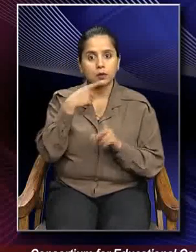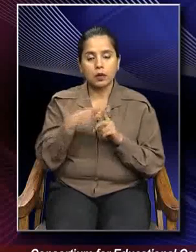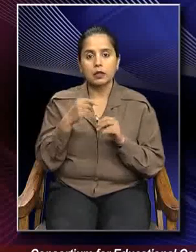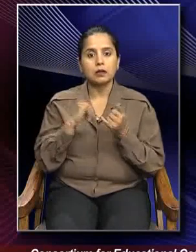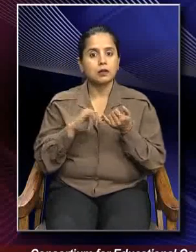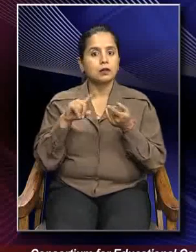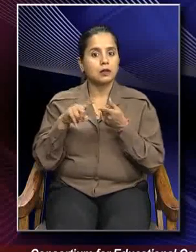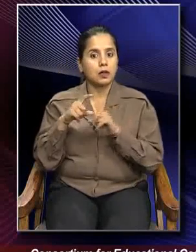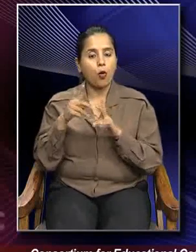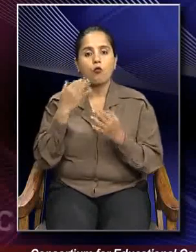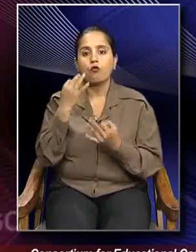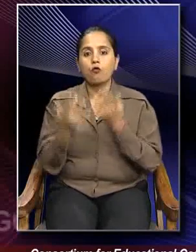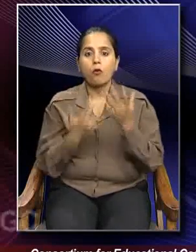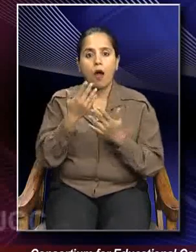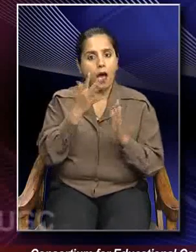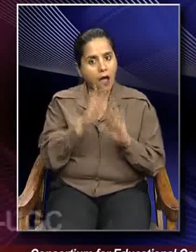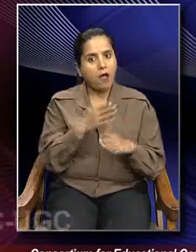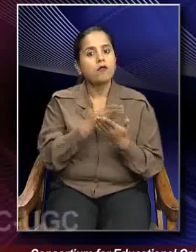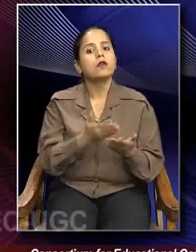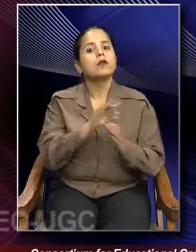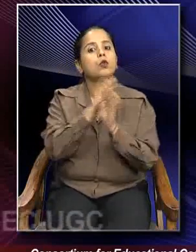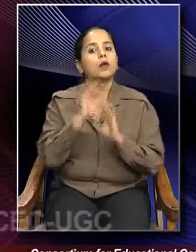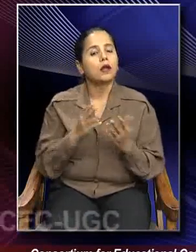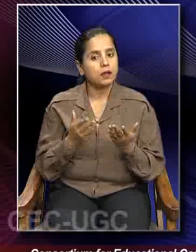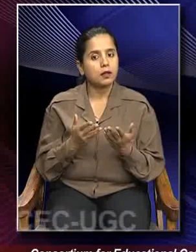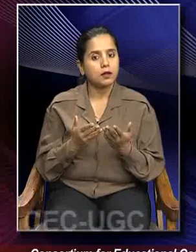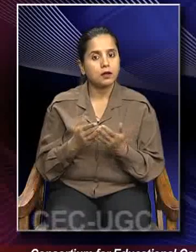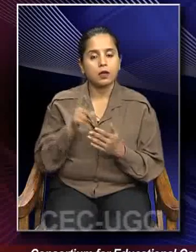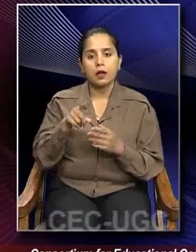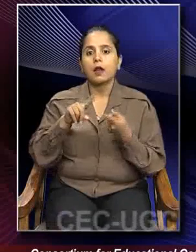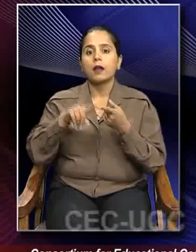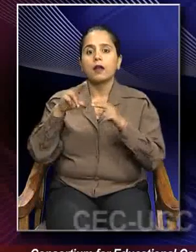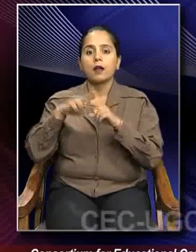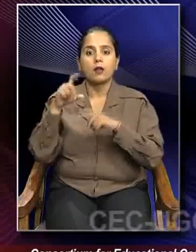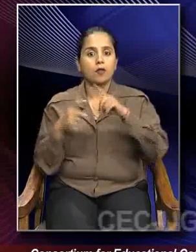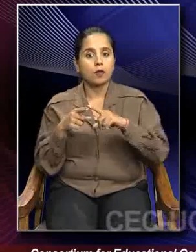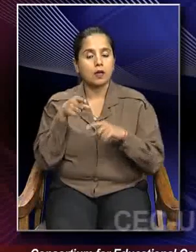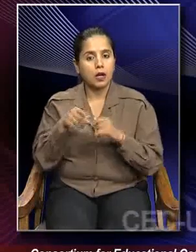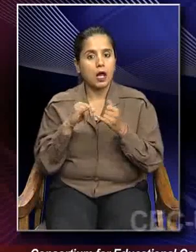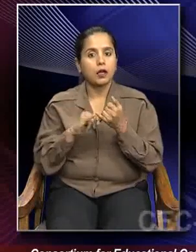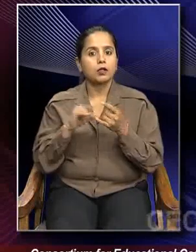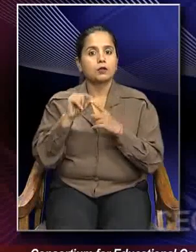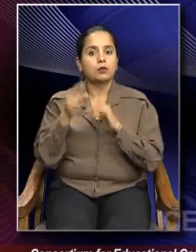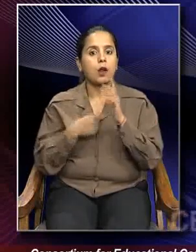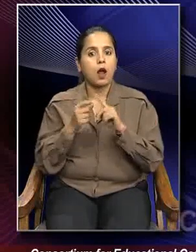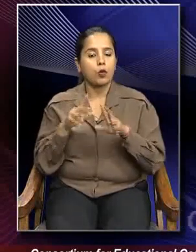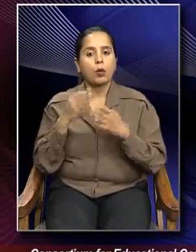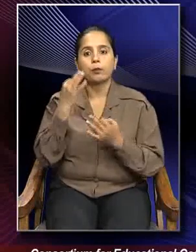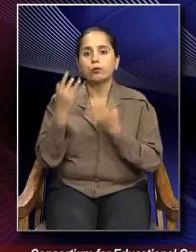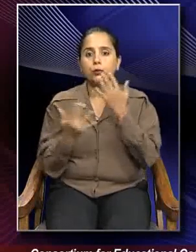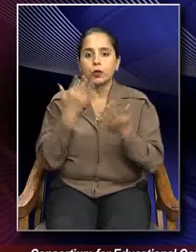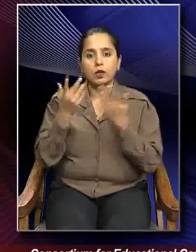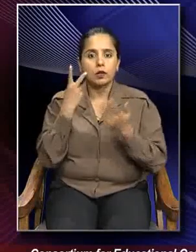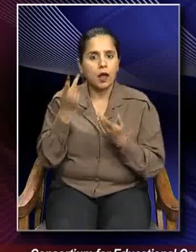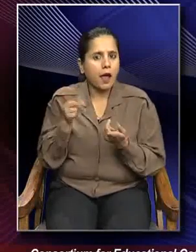seed or fire, is there, the effect, that is the sprout or burning, does not